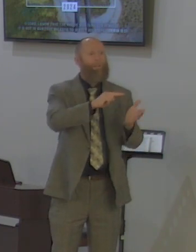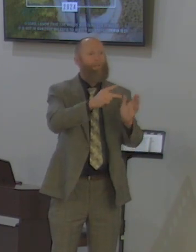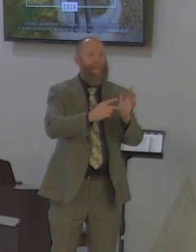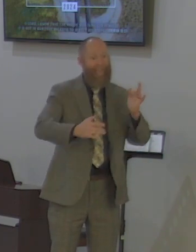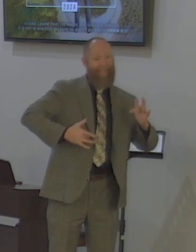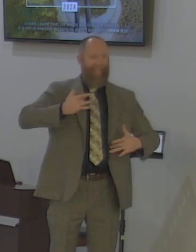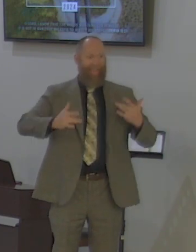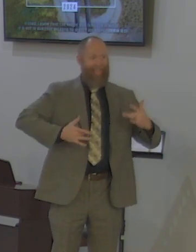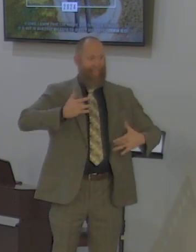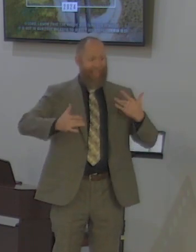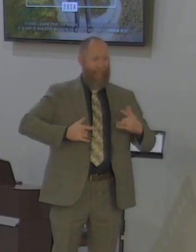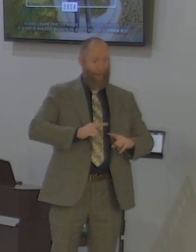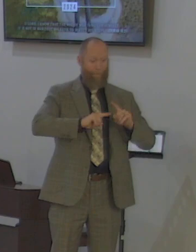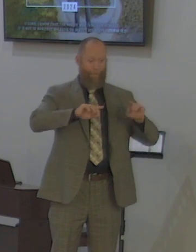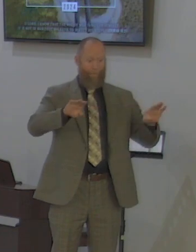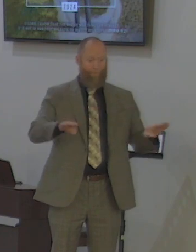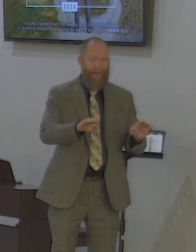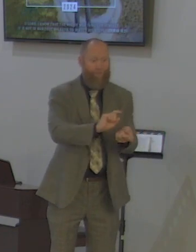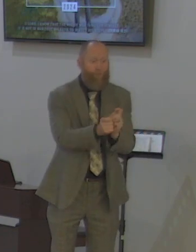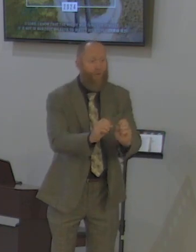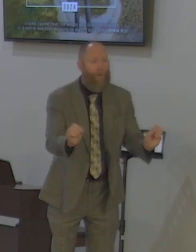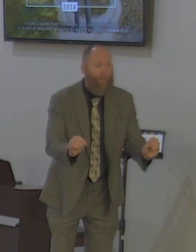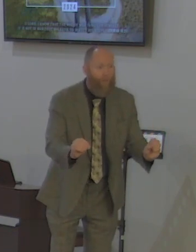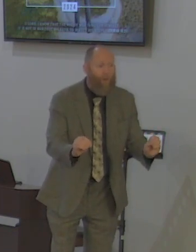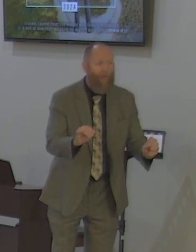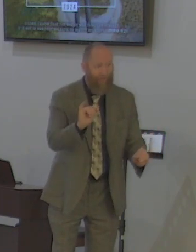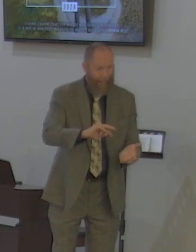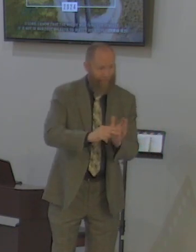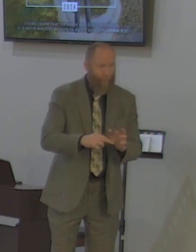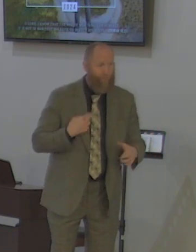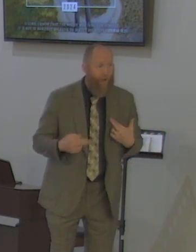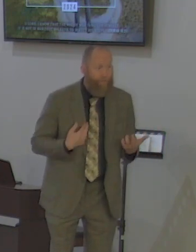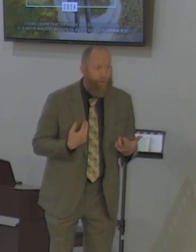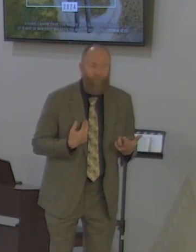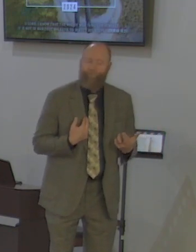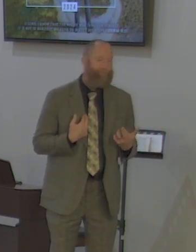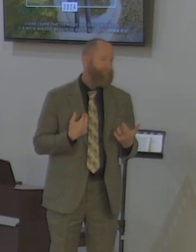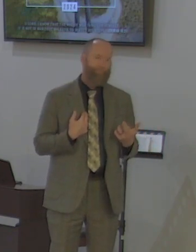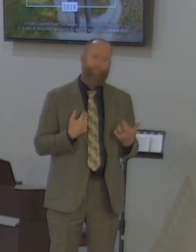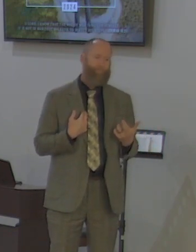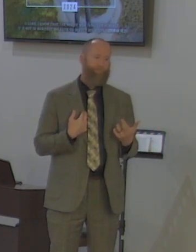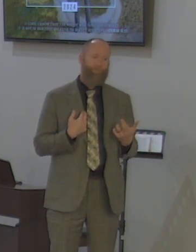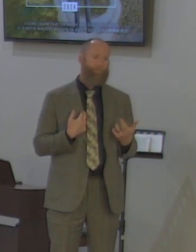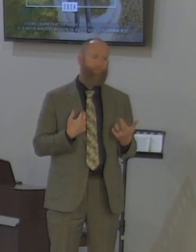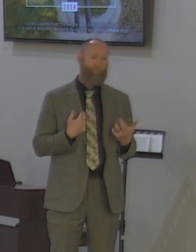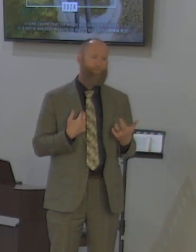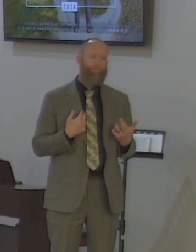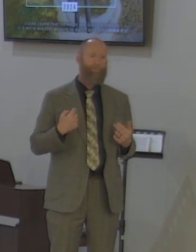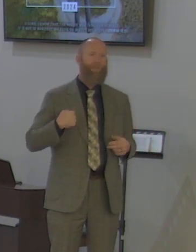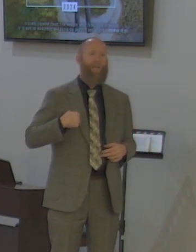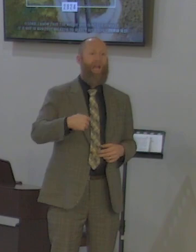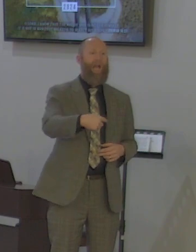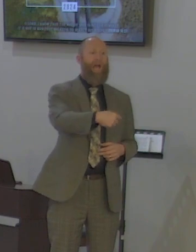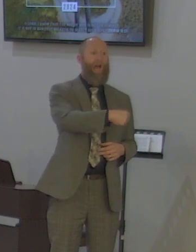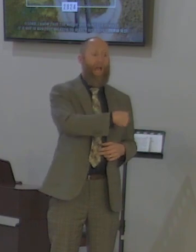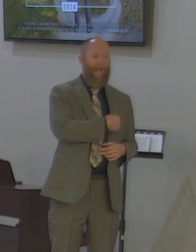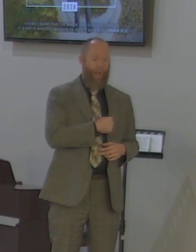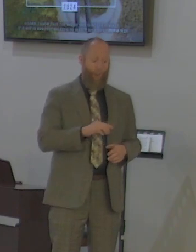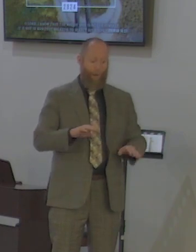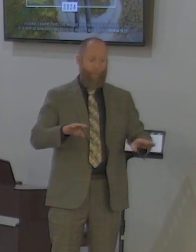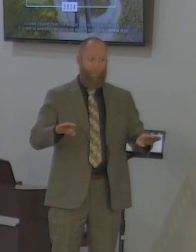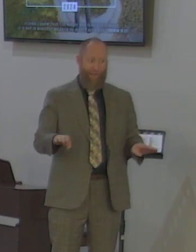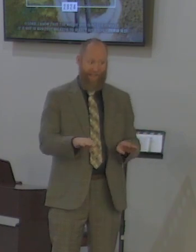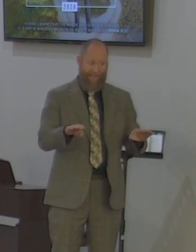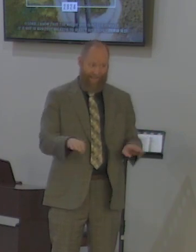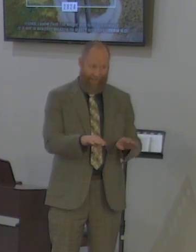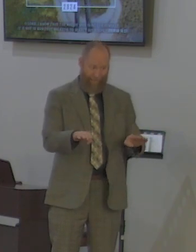in our function within the body, have we experienced revival? No. And that will fade very quickly, won't